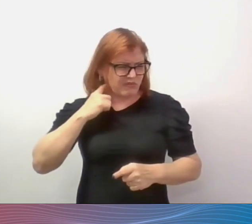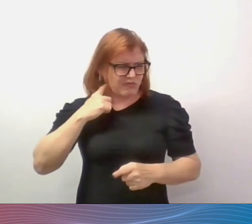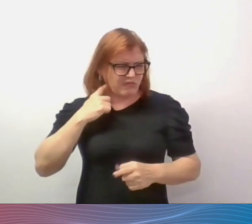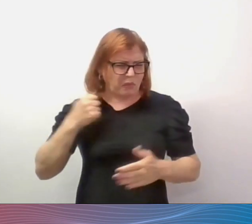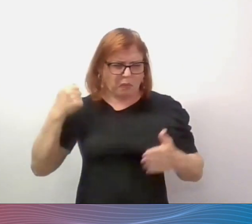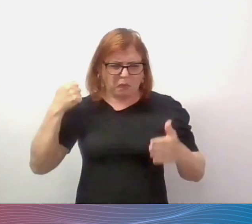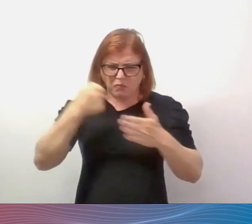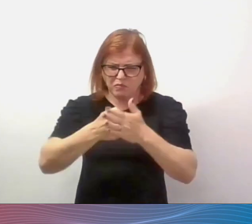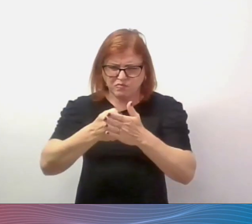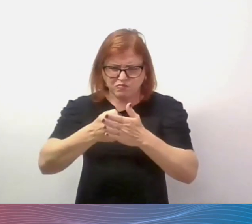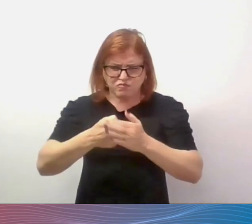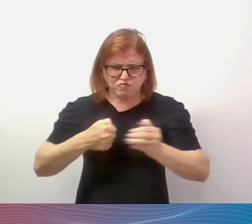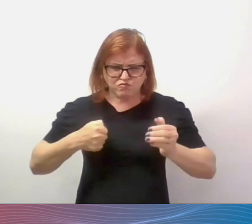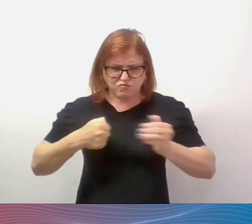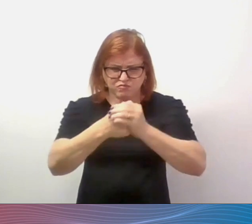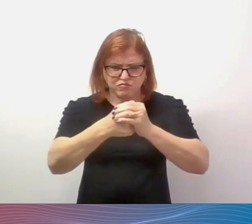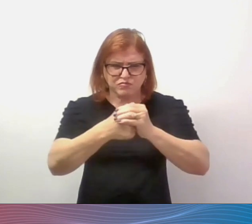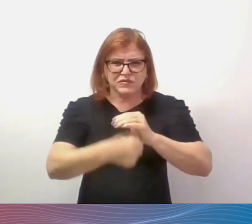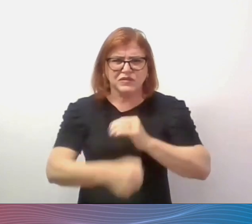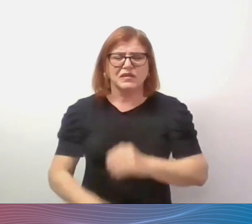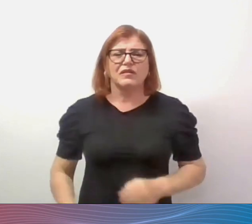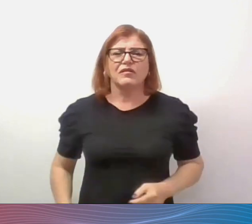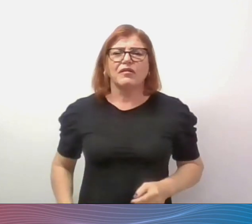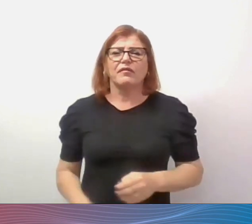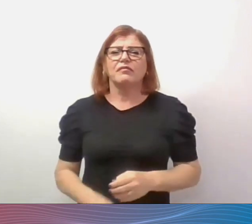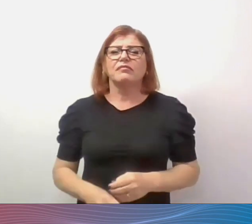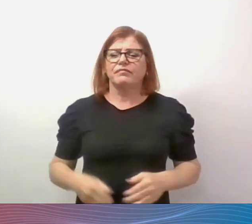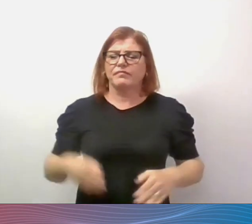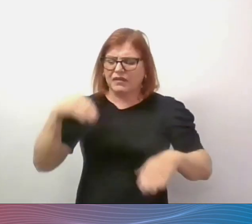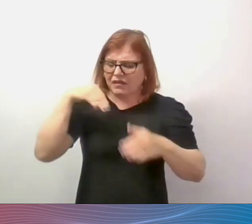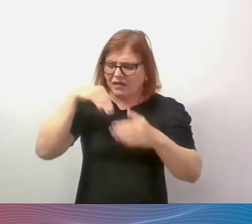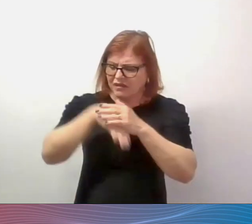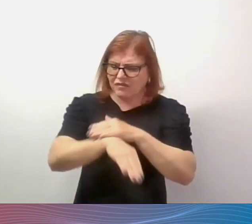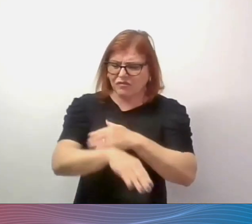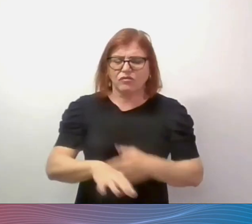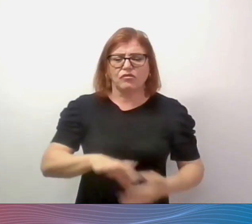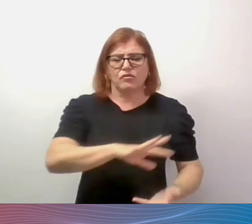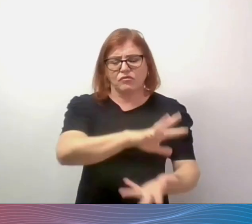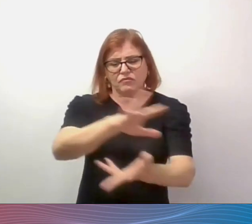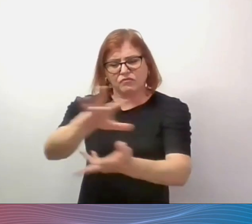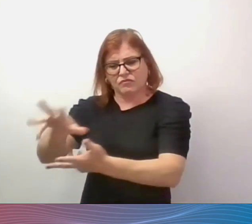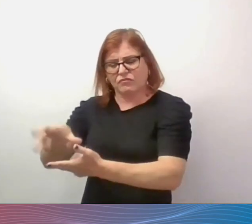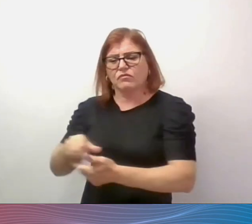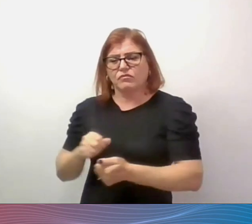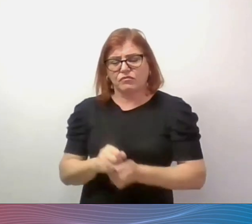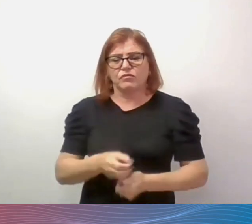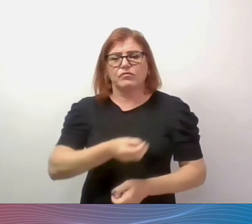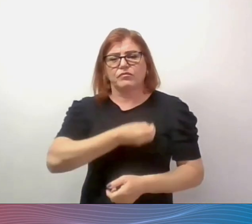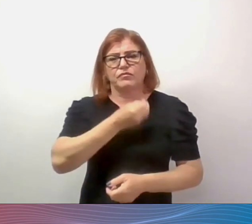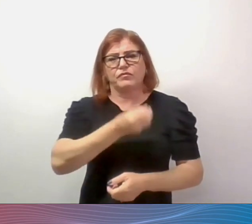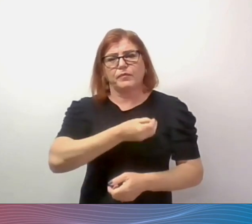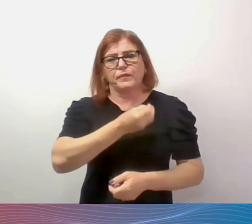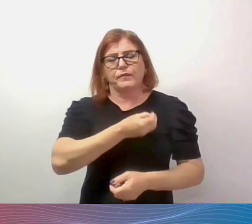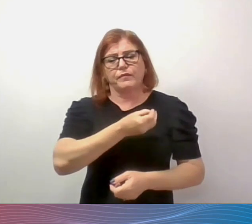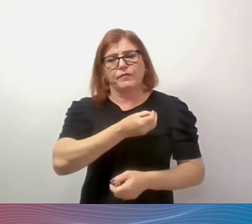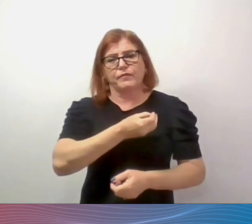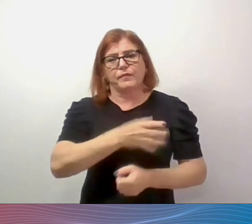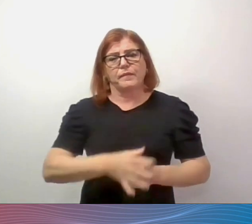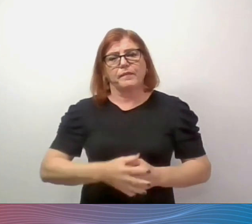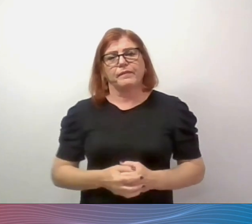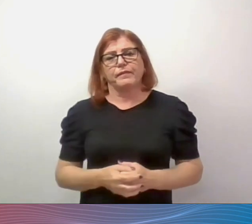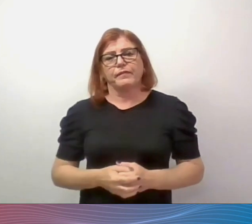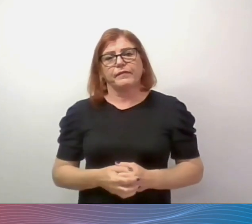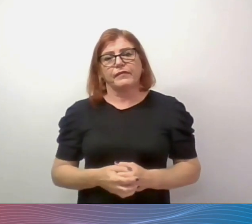entrou no mundo em que vivemos. And all uncleanness and corruption enter into the world in which we live. E o homem